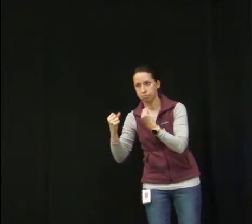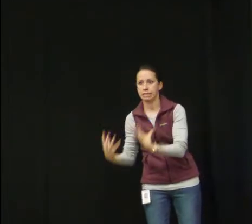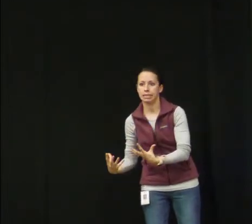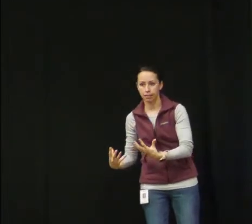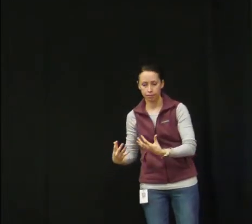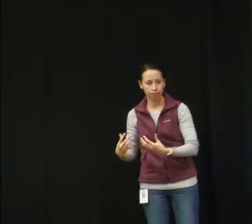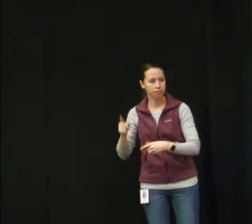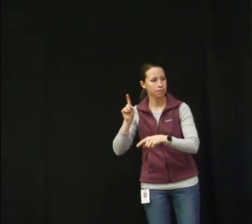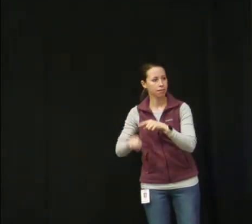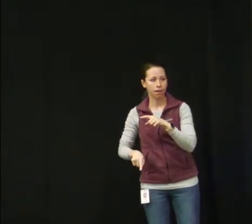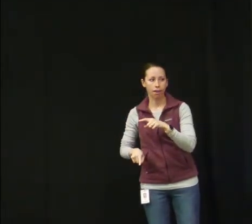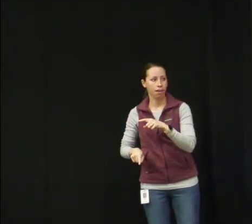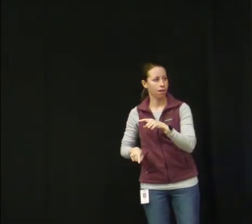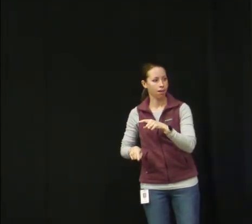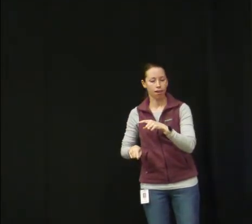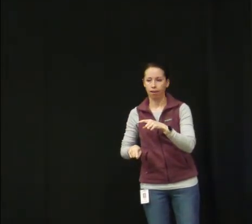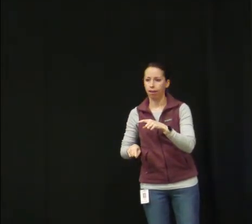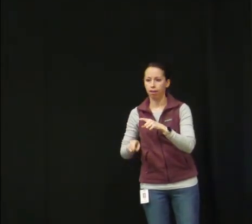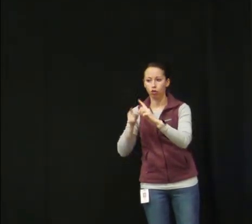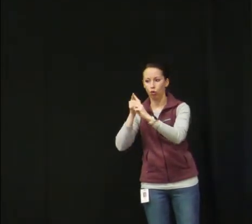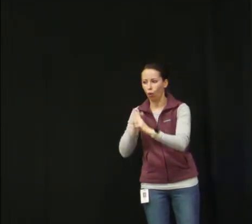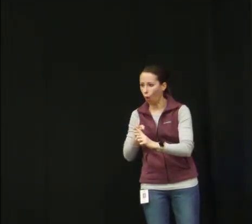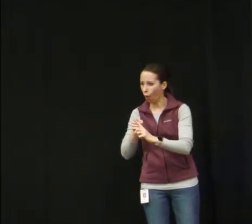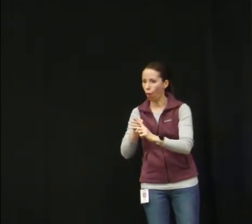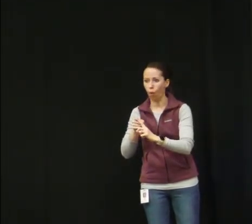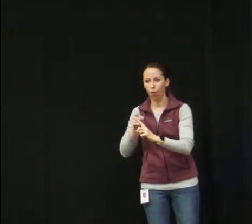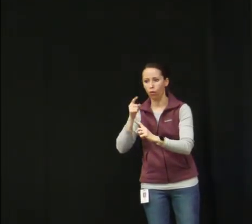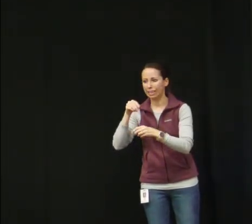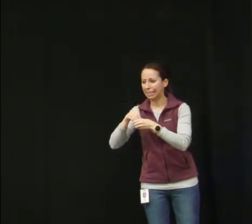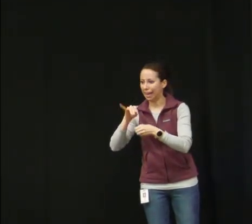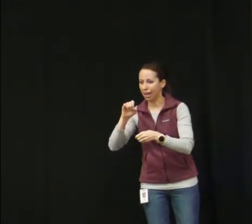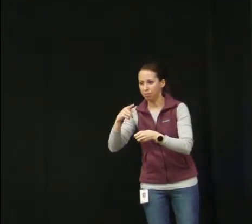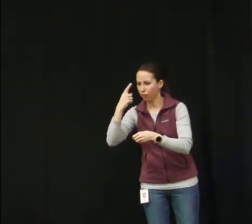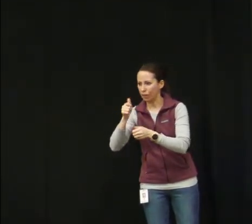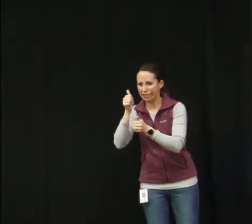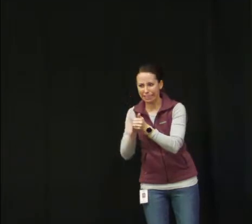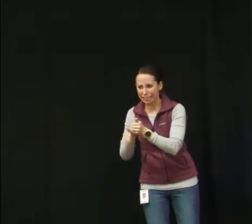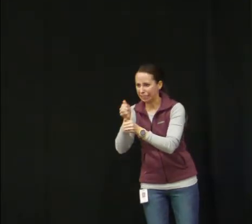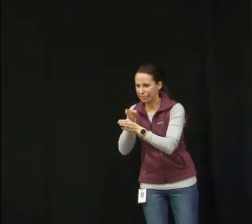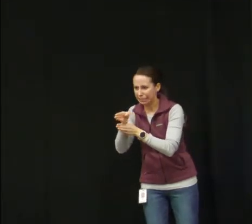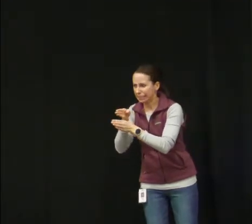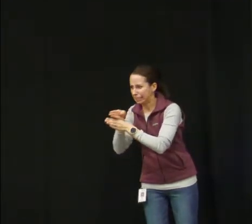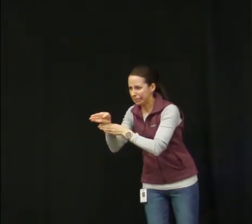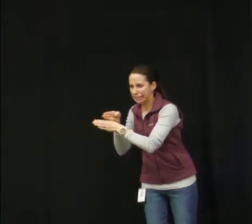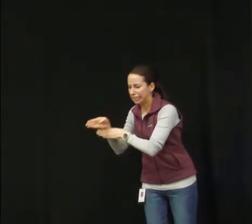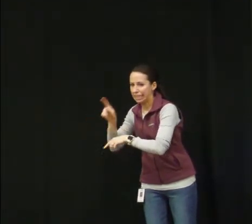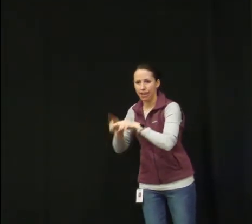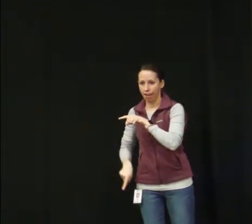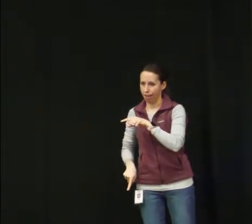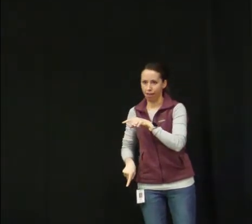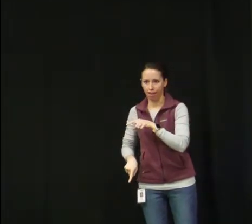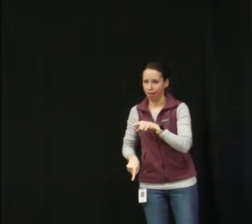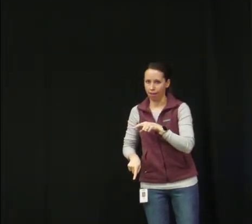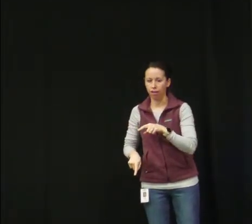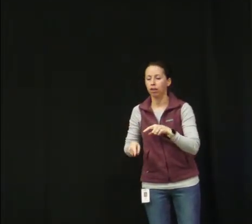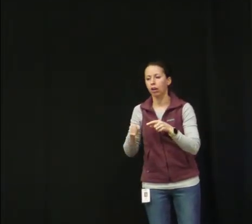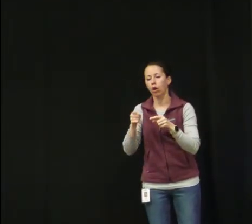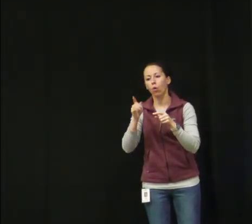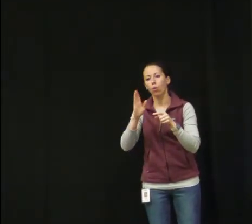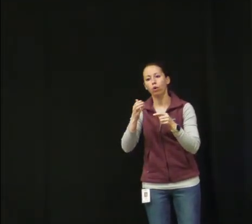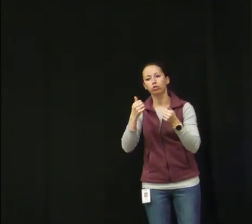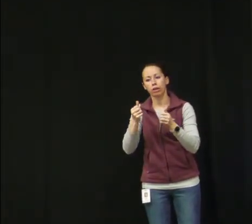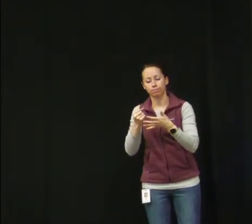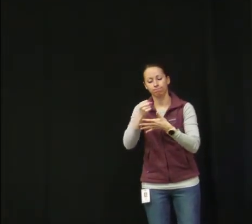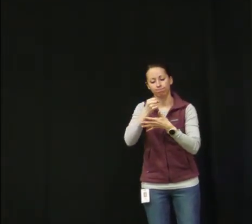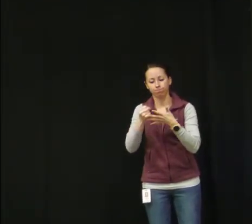we can't put a goal in the IEP for every single area that student has a deficit. So we want to prioritize